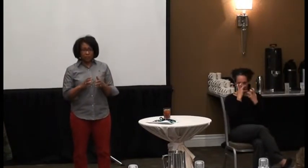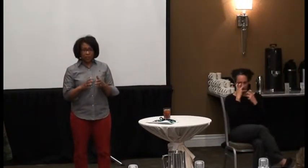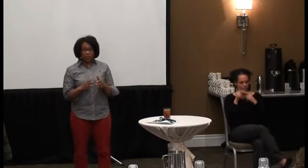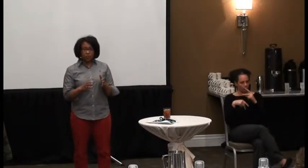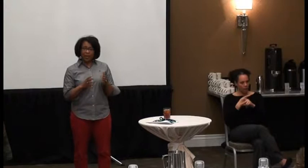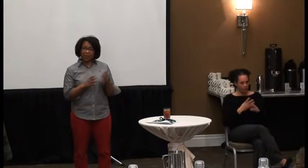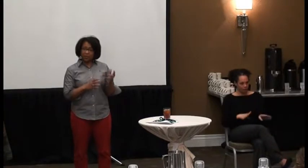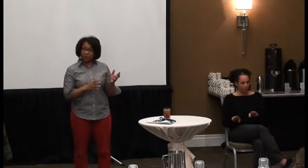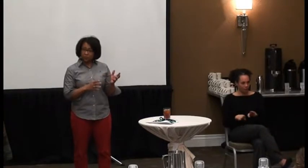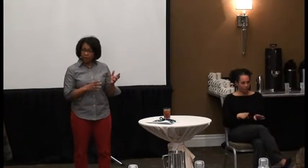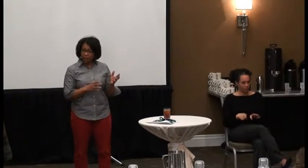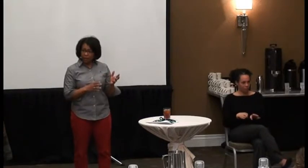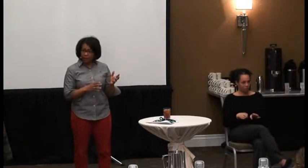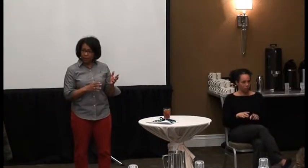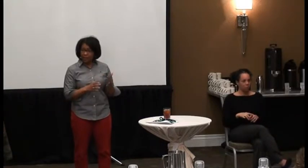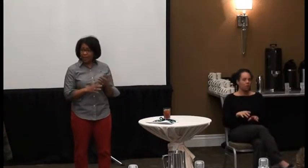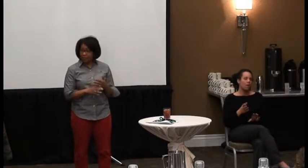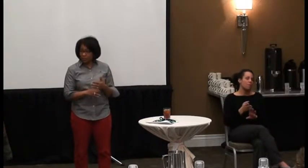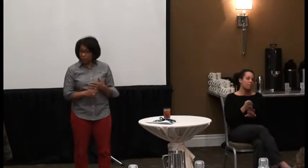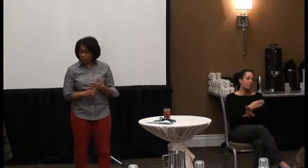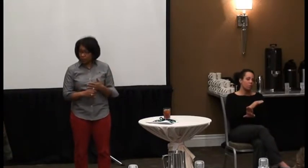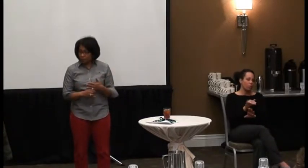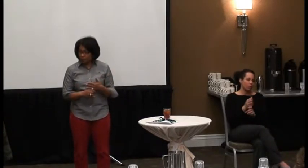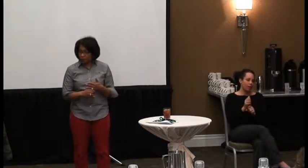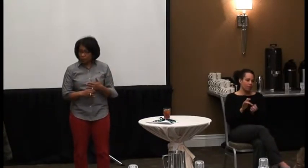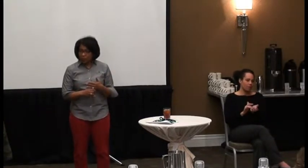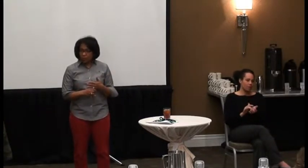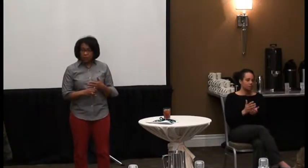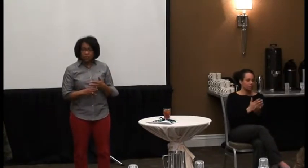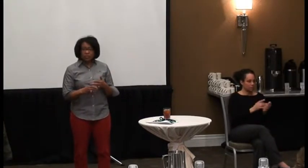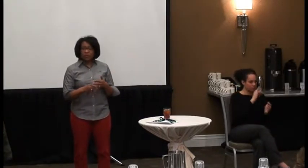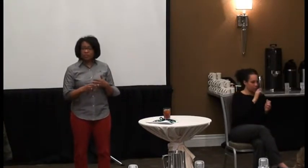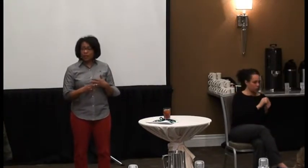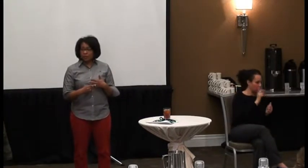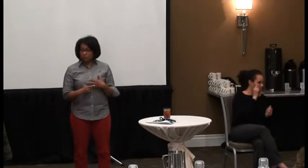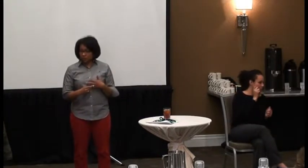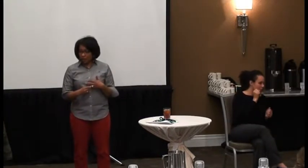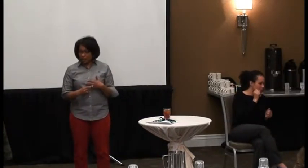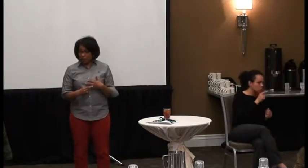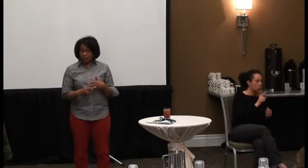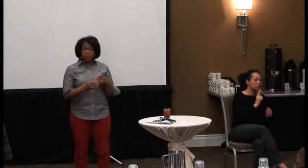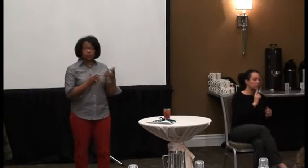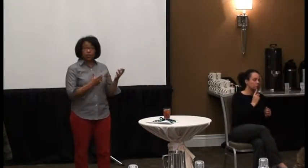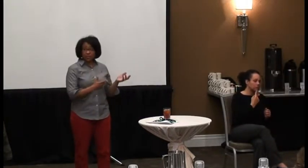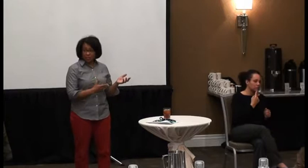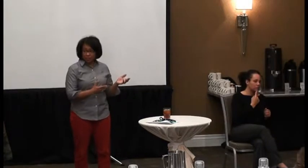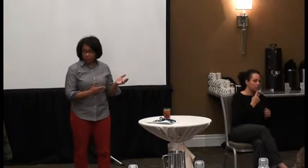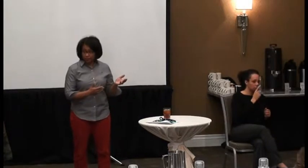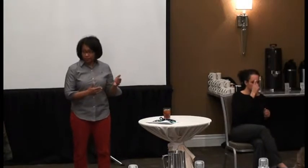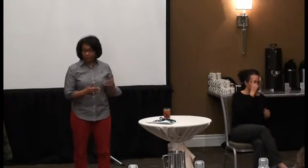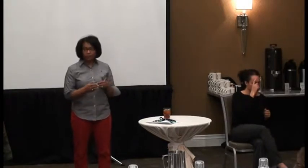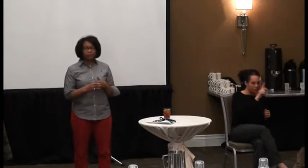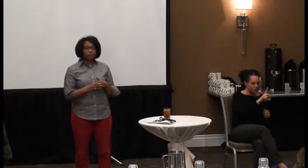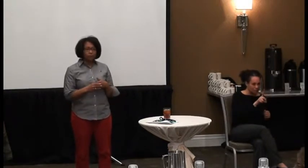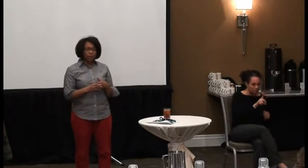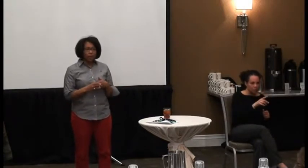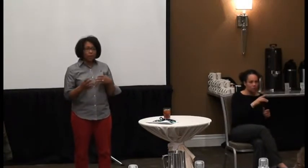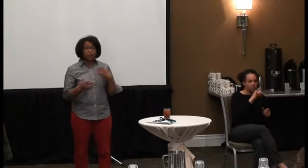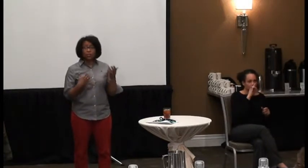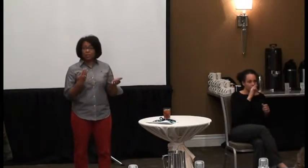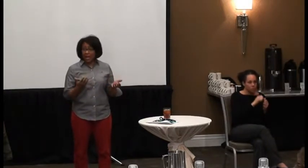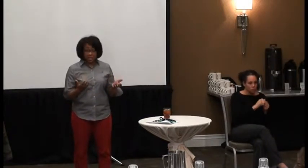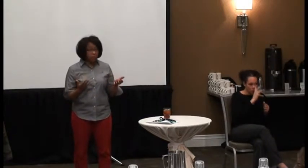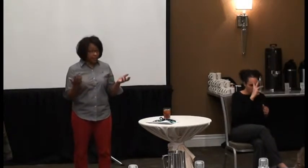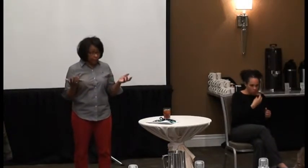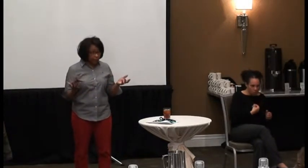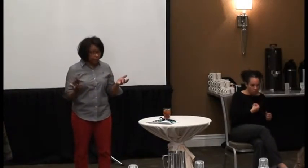we had some of these, we had kids who had Down syndrome, severe developmental delay, kids with autism,